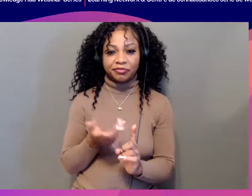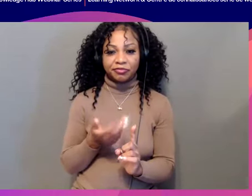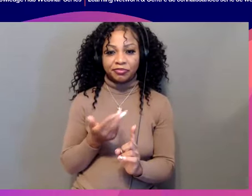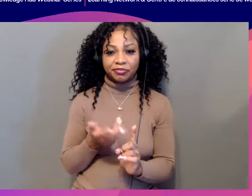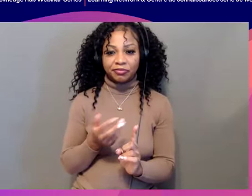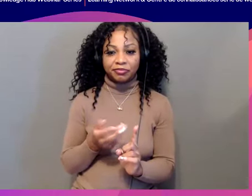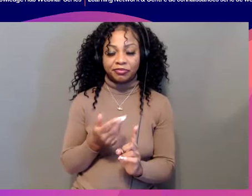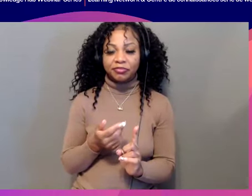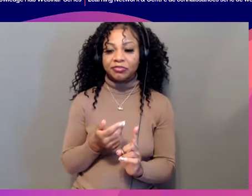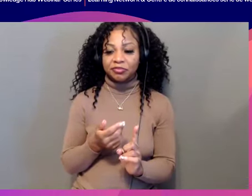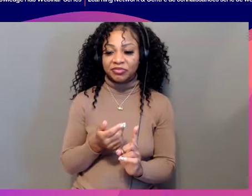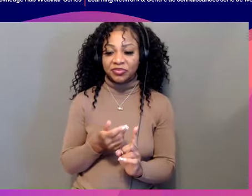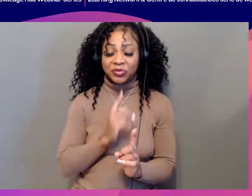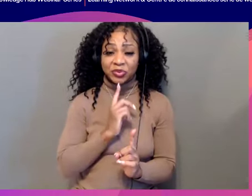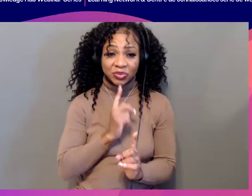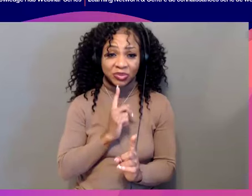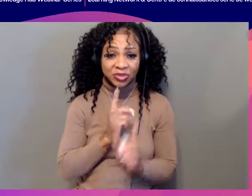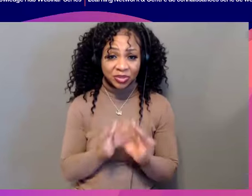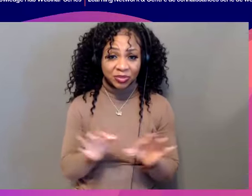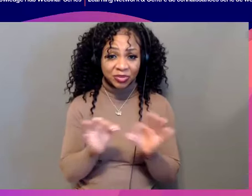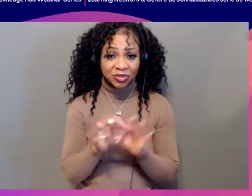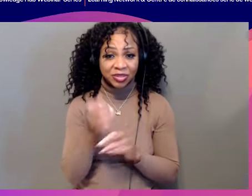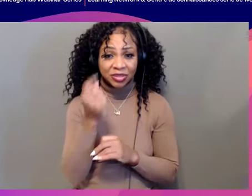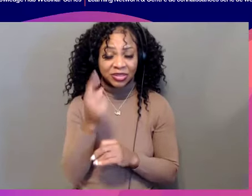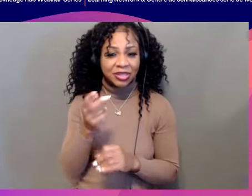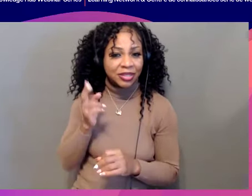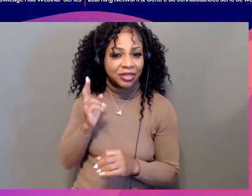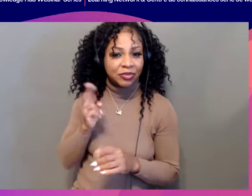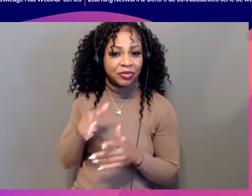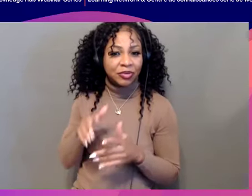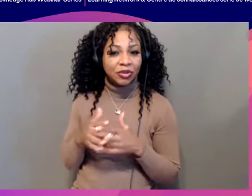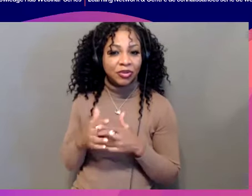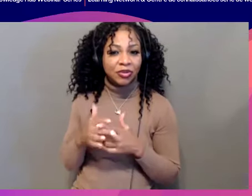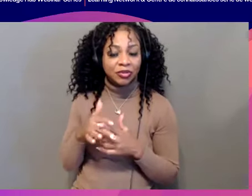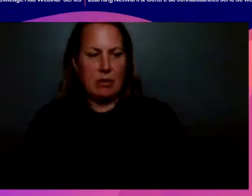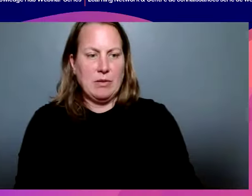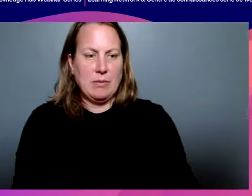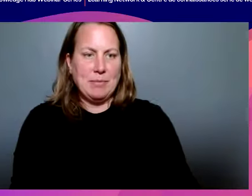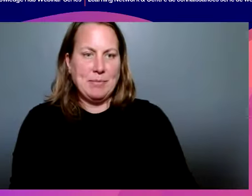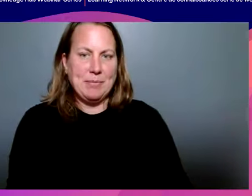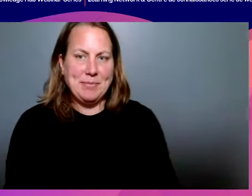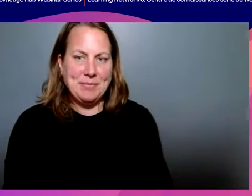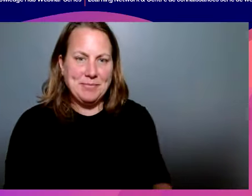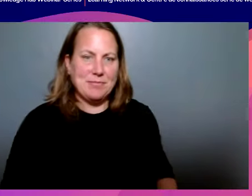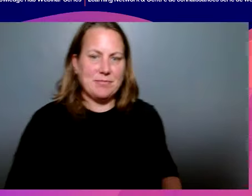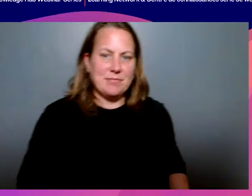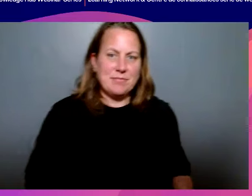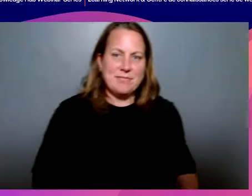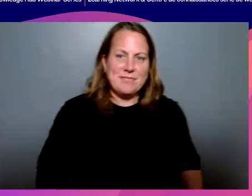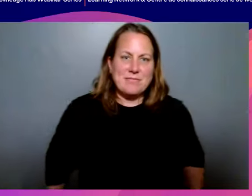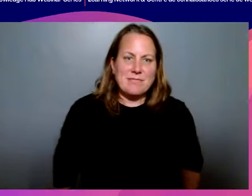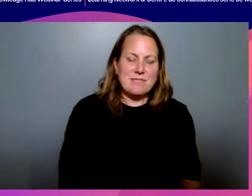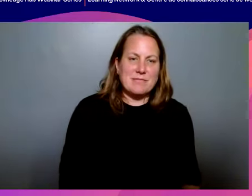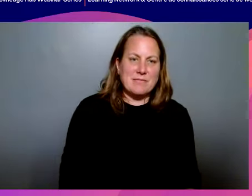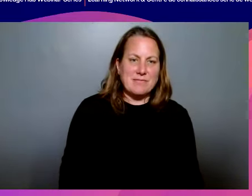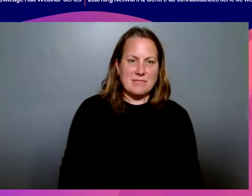so it's really important to understand the historical context within Canada, like in terms